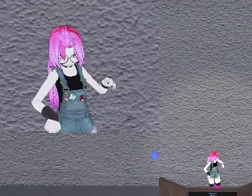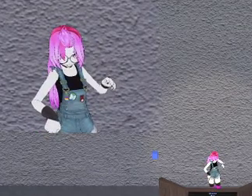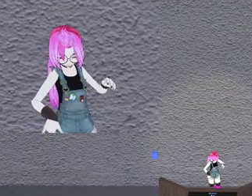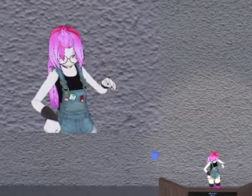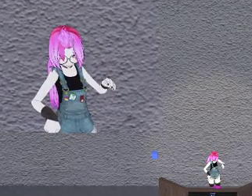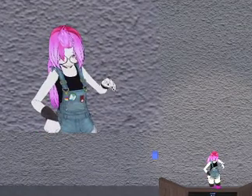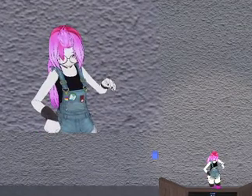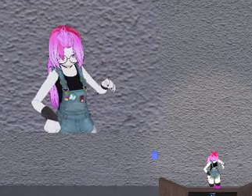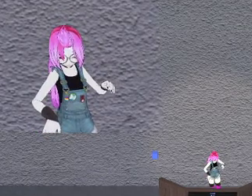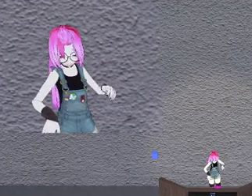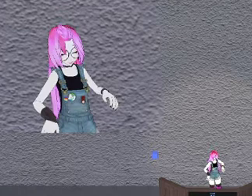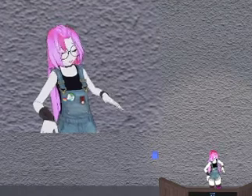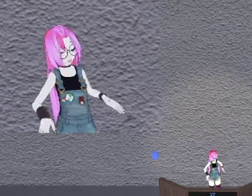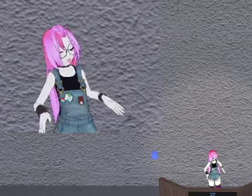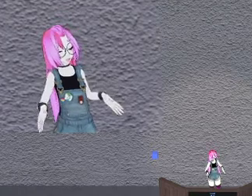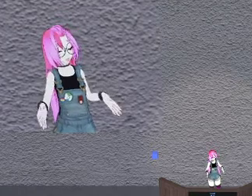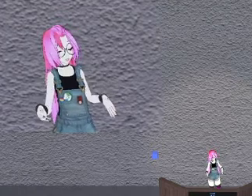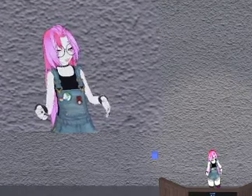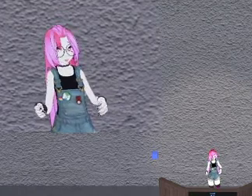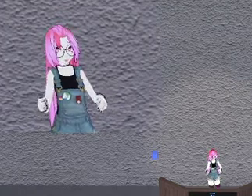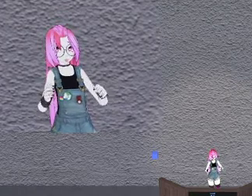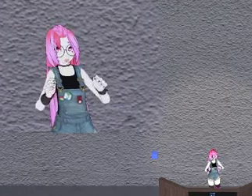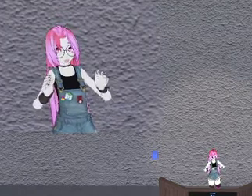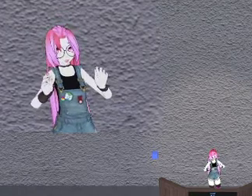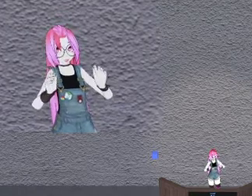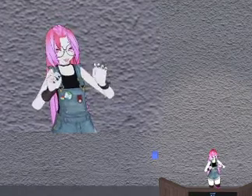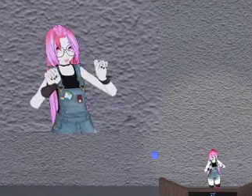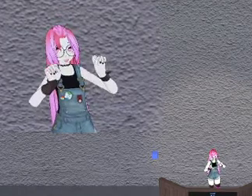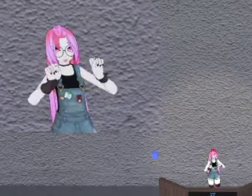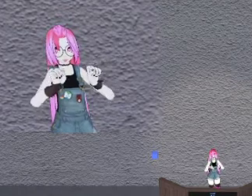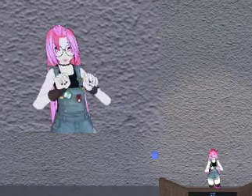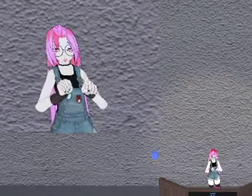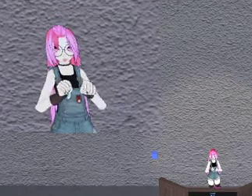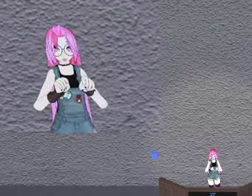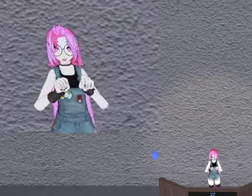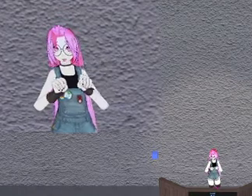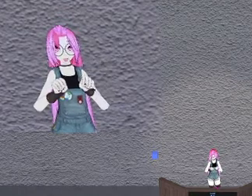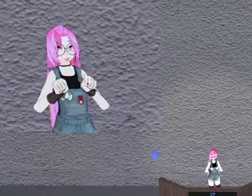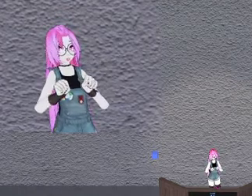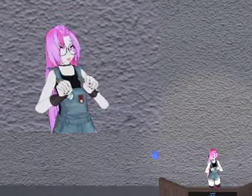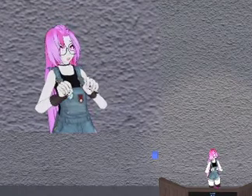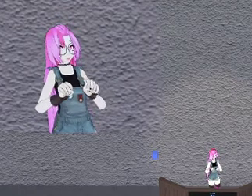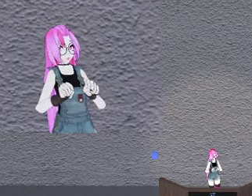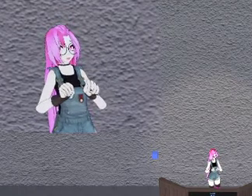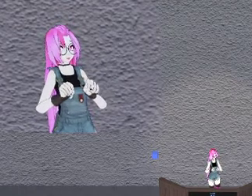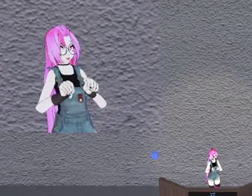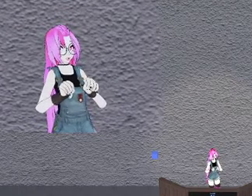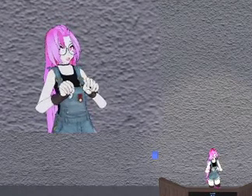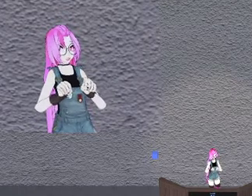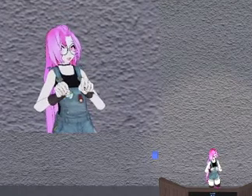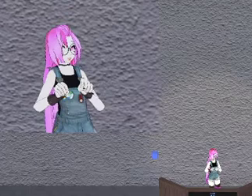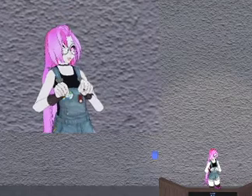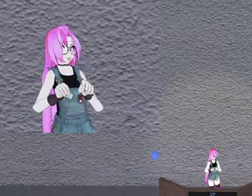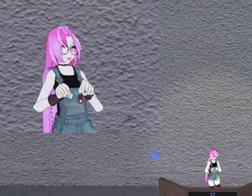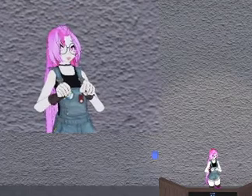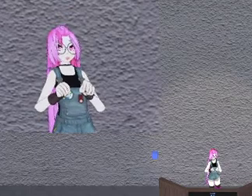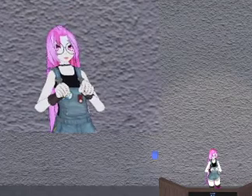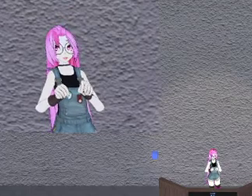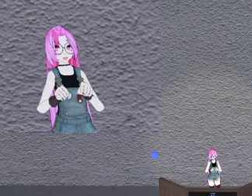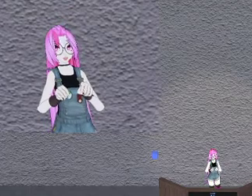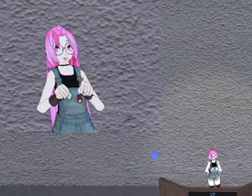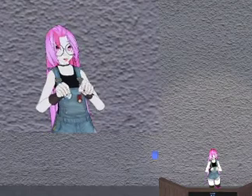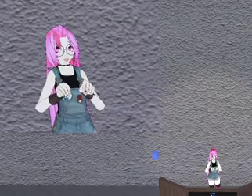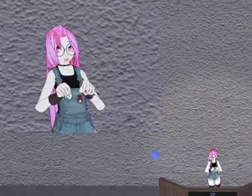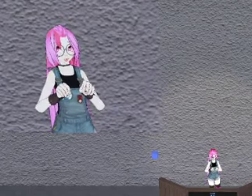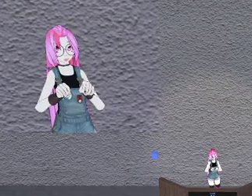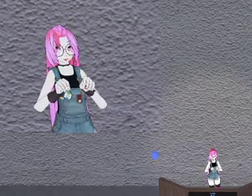Oops, sorry. Next is lost or loss. You're going to have two hands that are closed. Imagine, let's say you have a